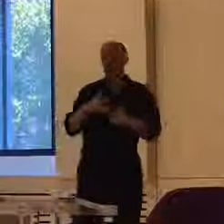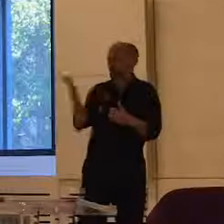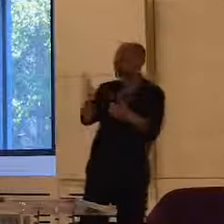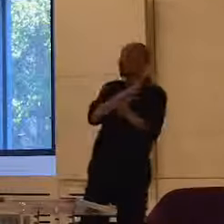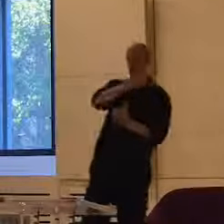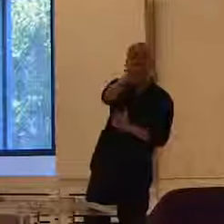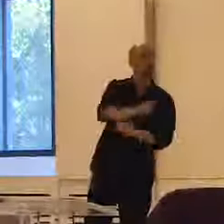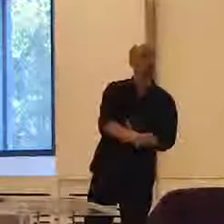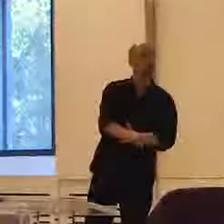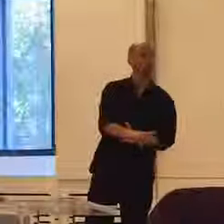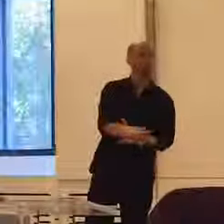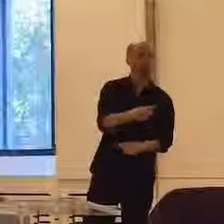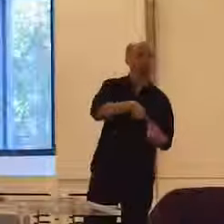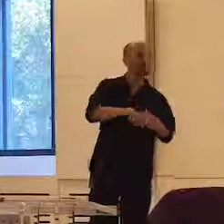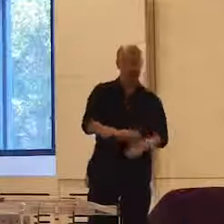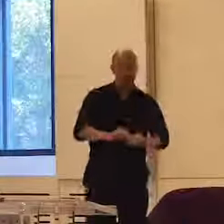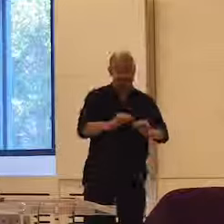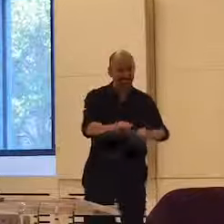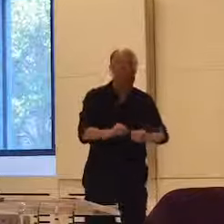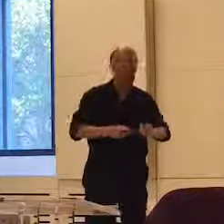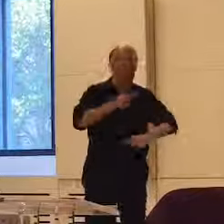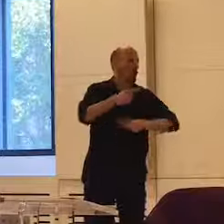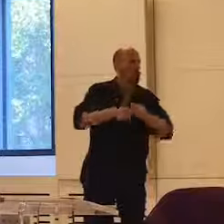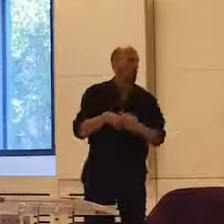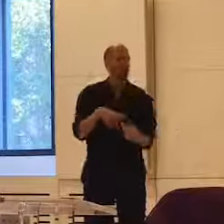In my view, primary schools should teach,